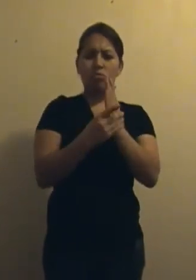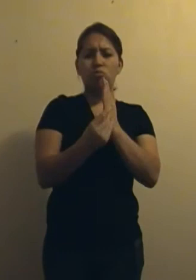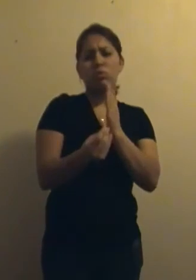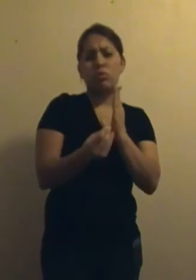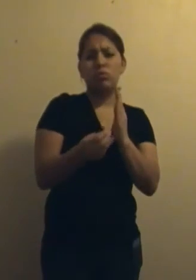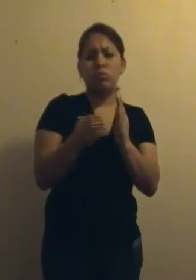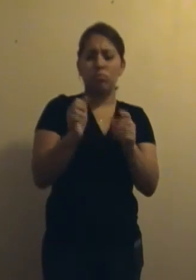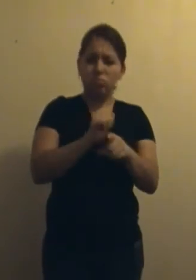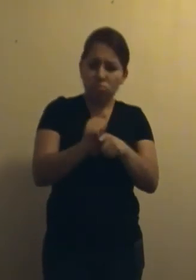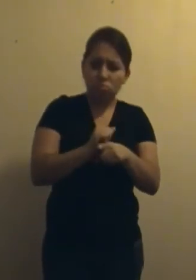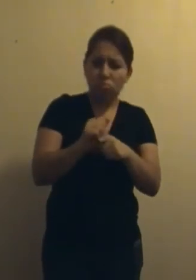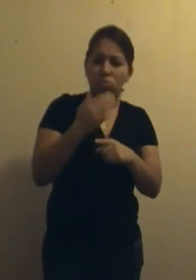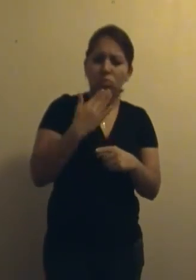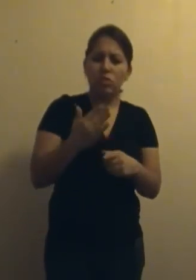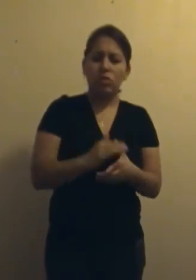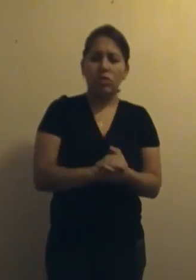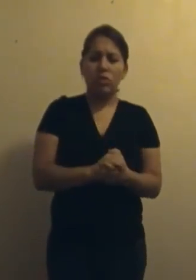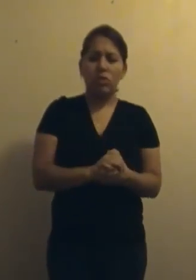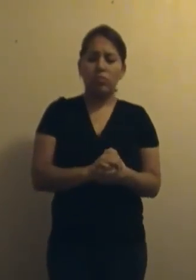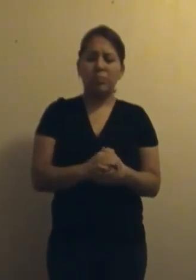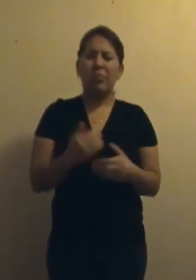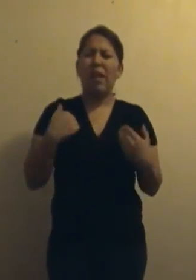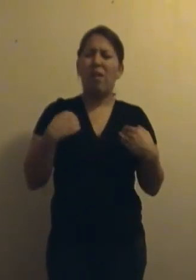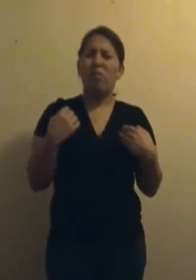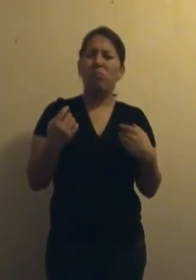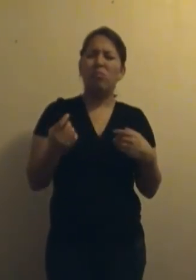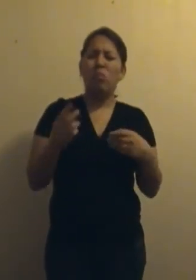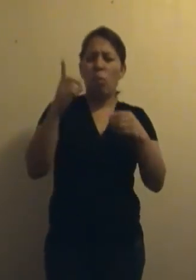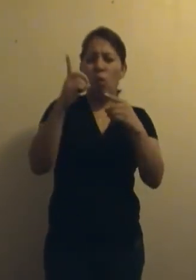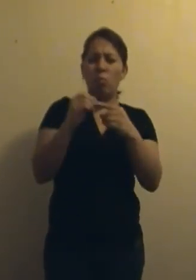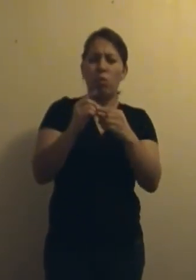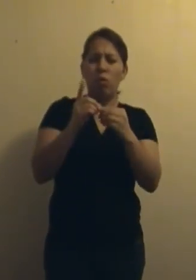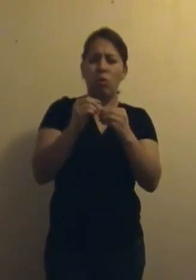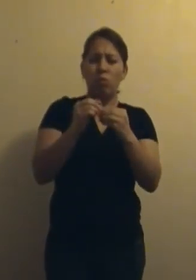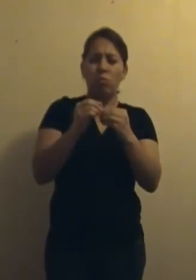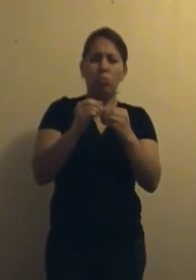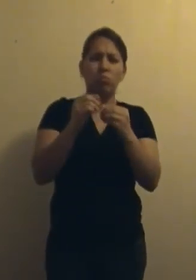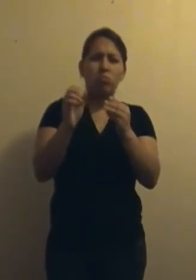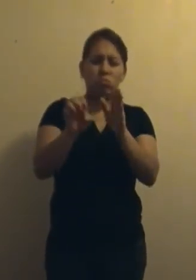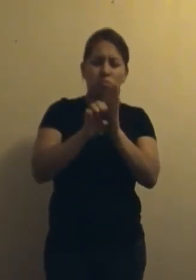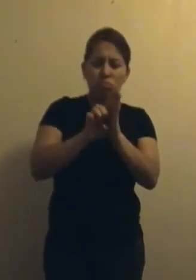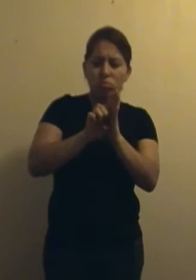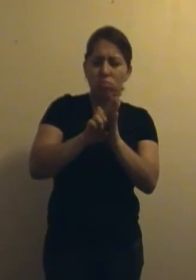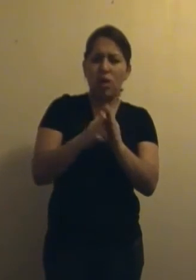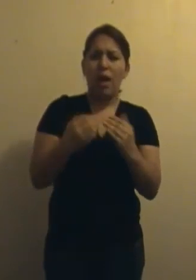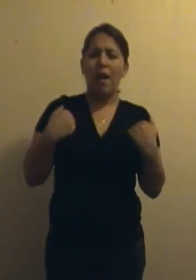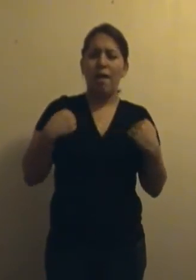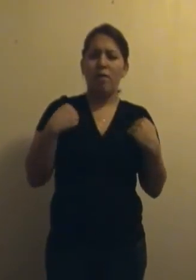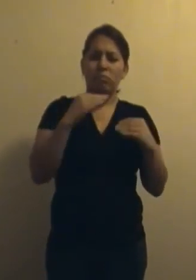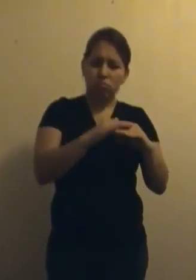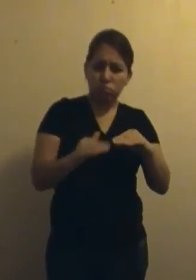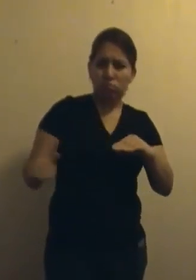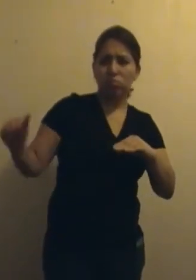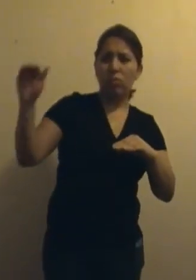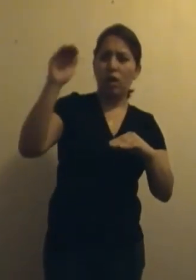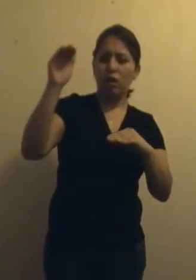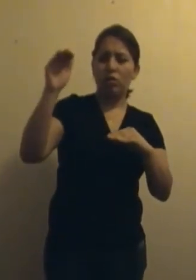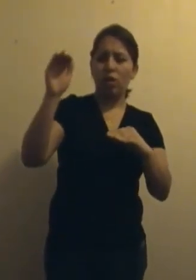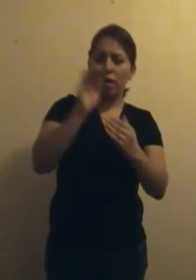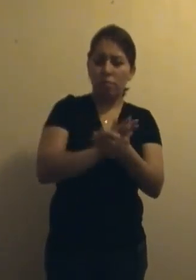And I have one more example that I use with a more advanced class. These tend to be sophomore